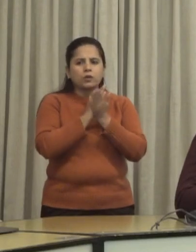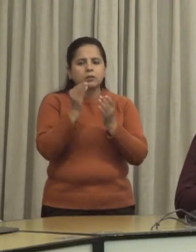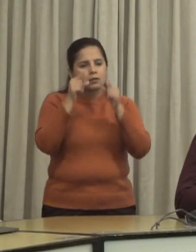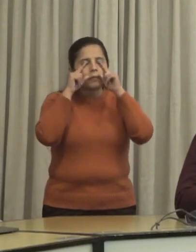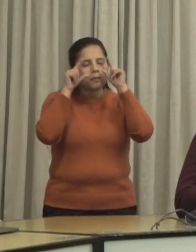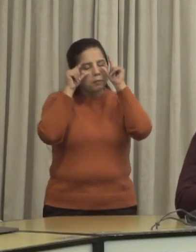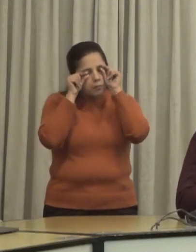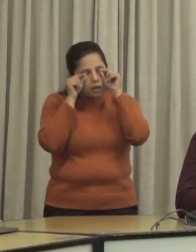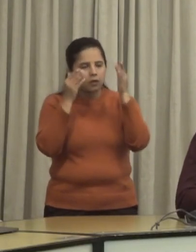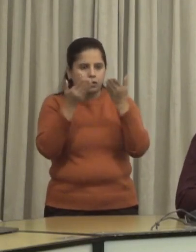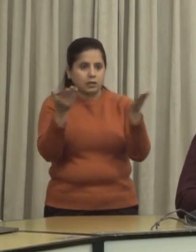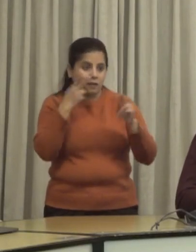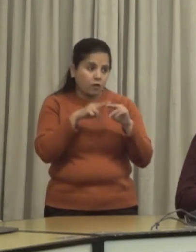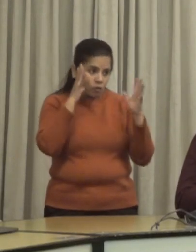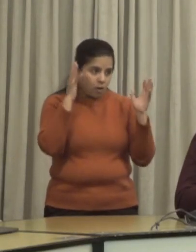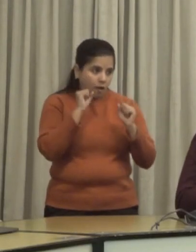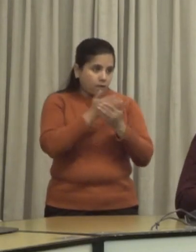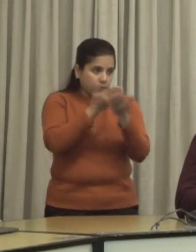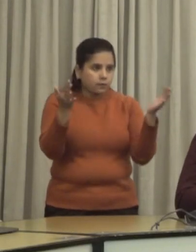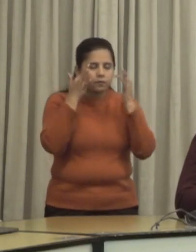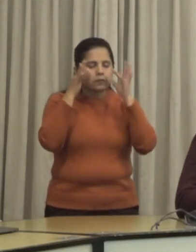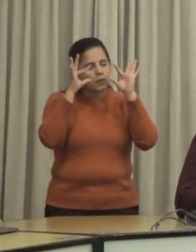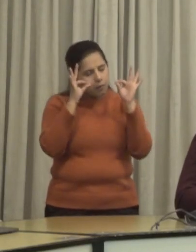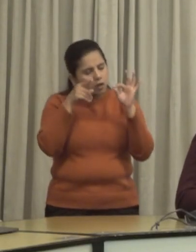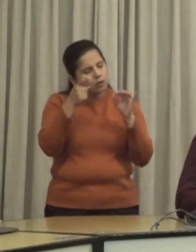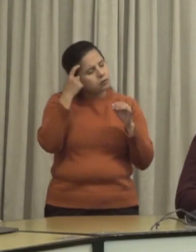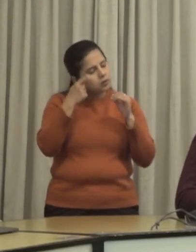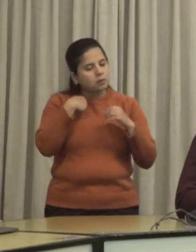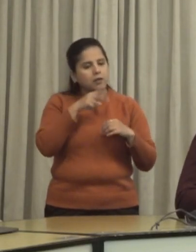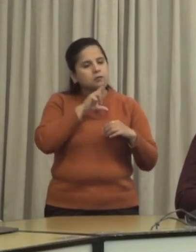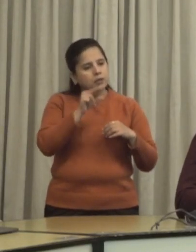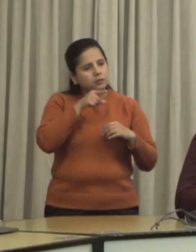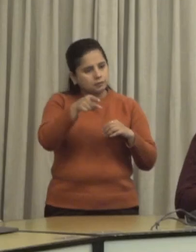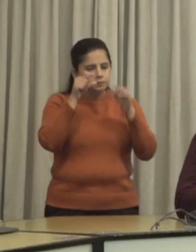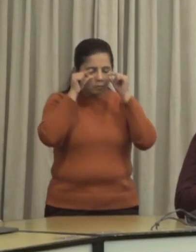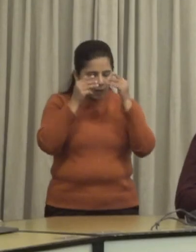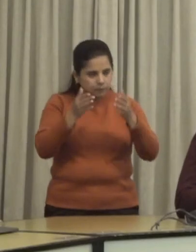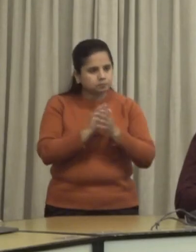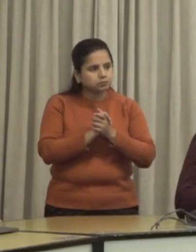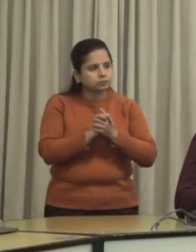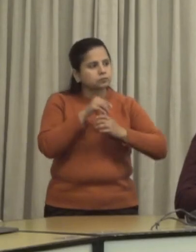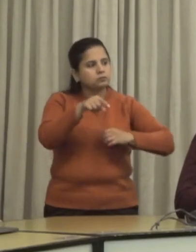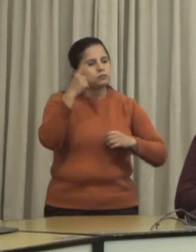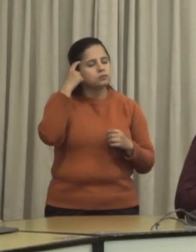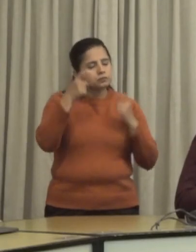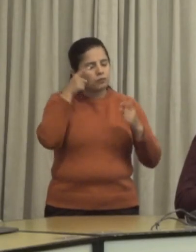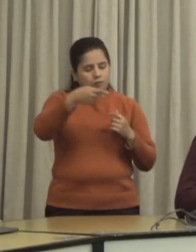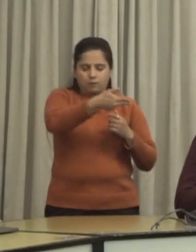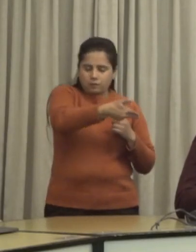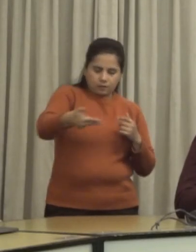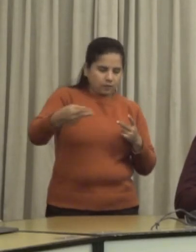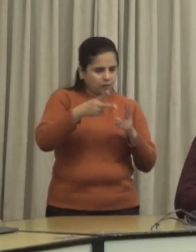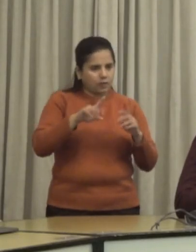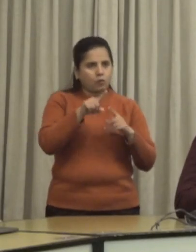your eyes, if you're comfortable. Close your eyes and imagine as I speak. Imagine you are lying on a bed